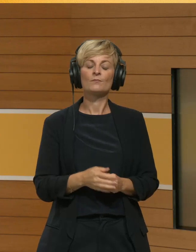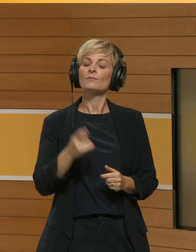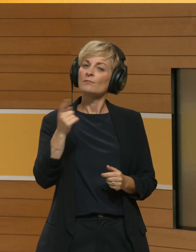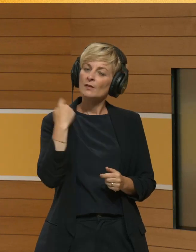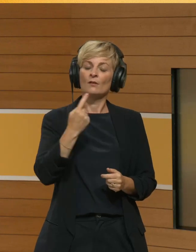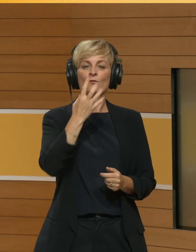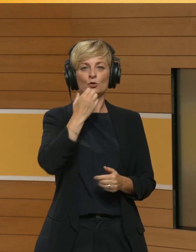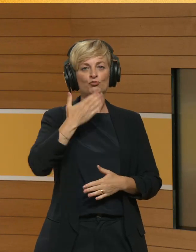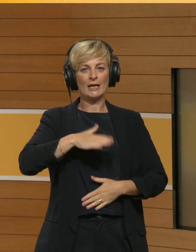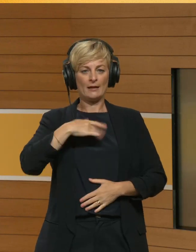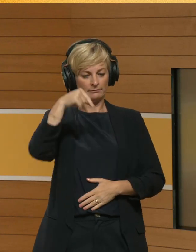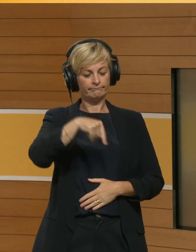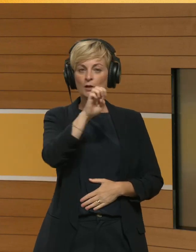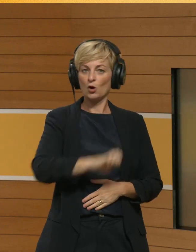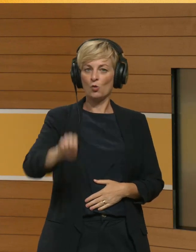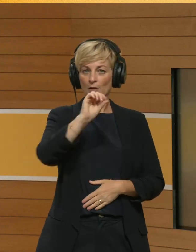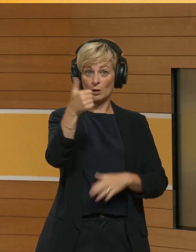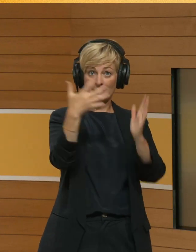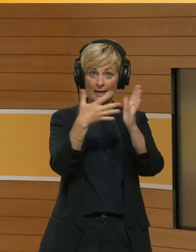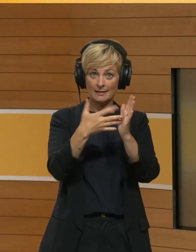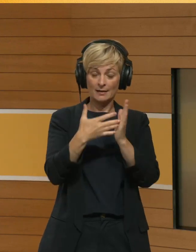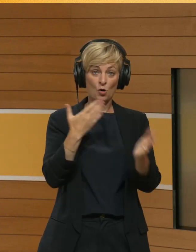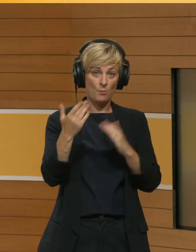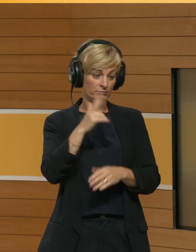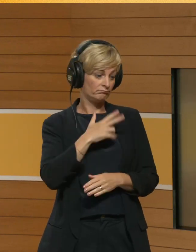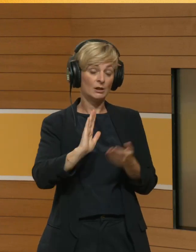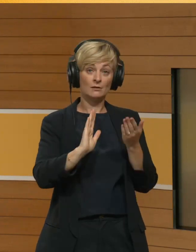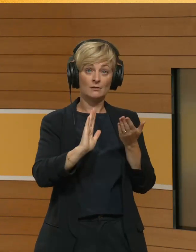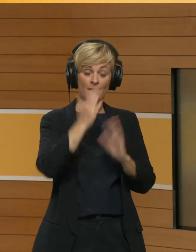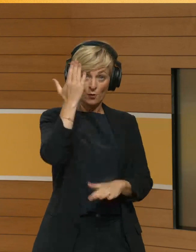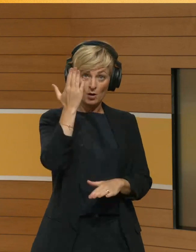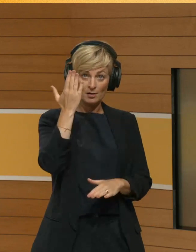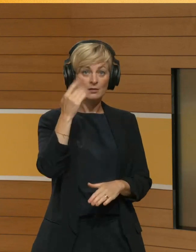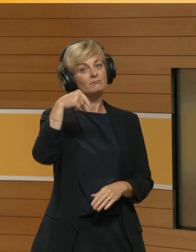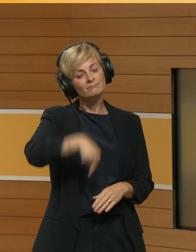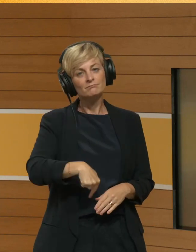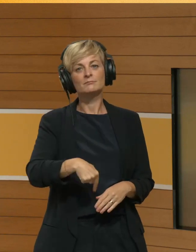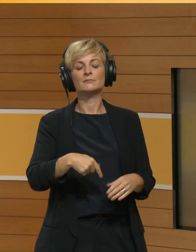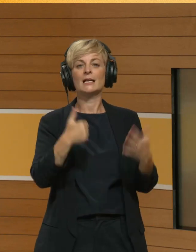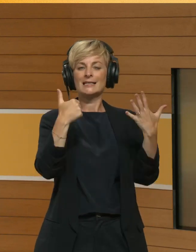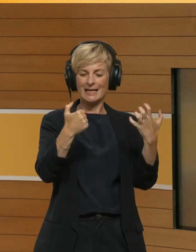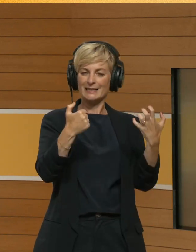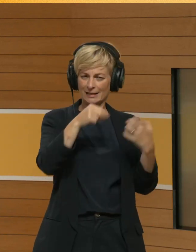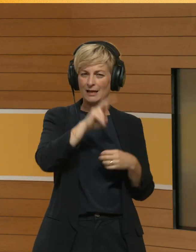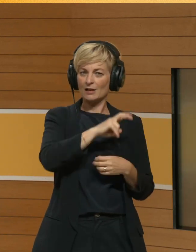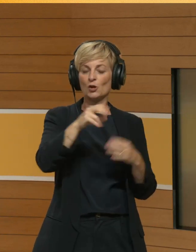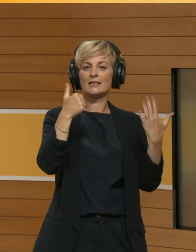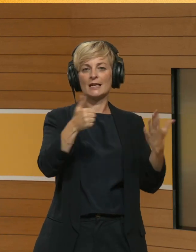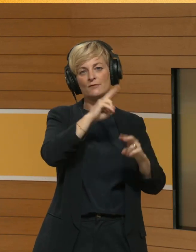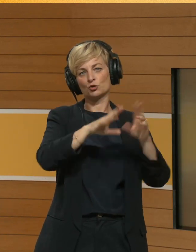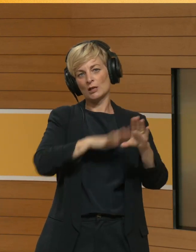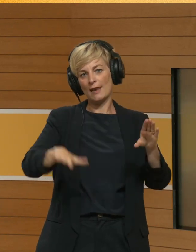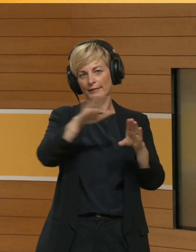implement it in over 60 hospitals in these 6 different countries, to really build it up in the